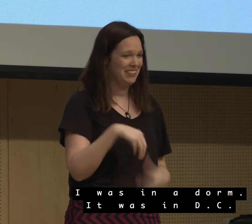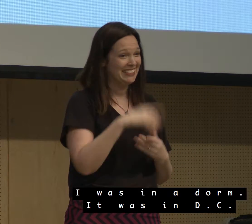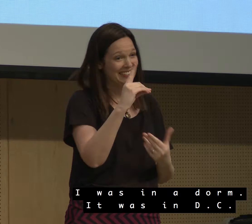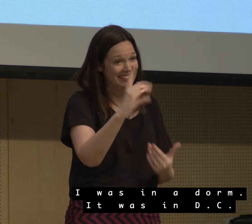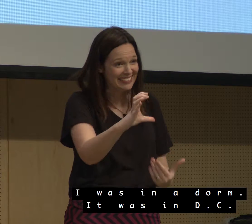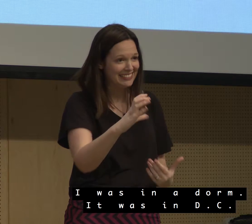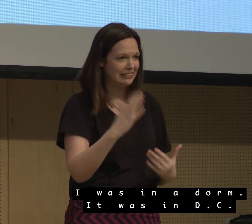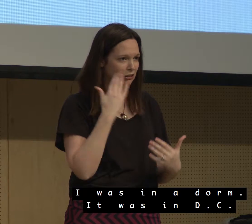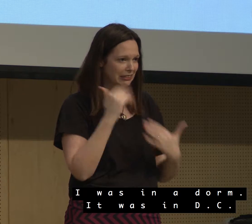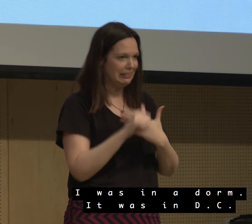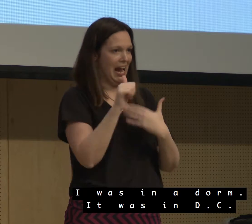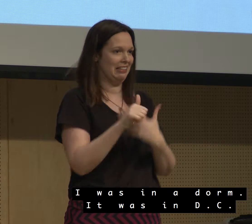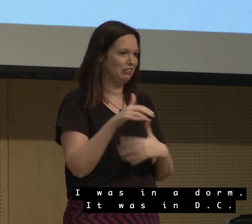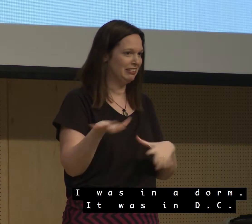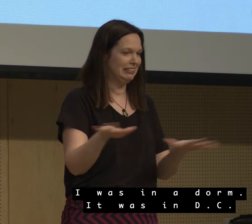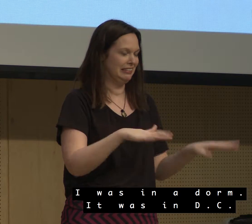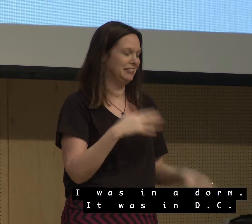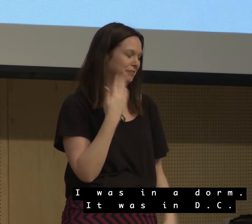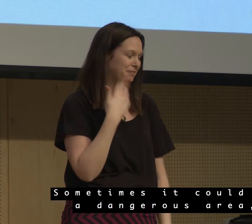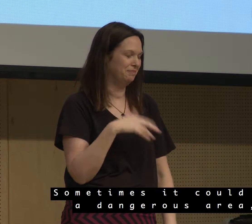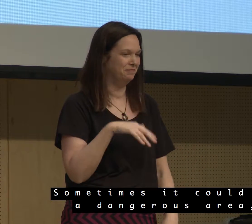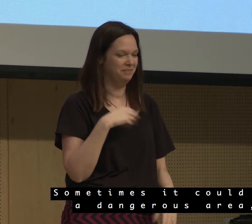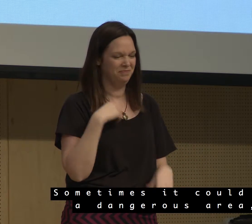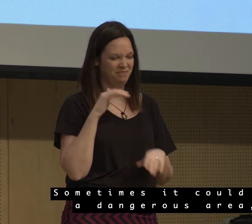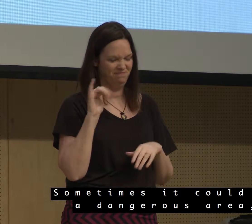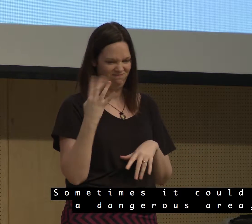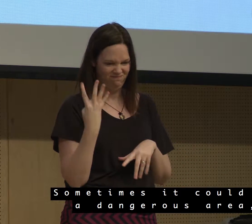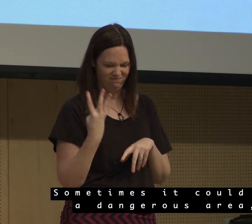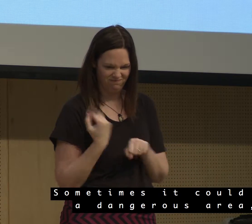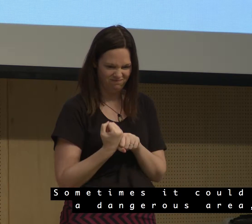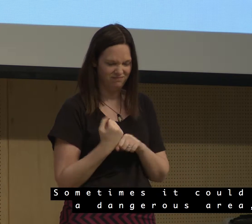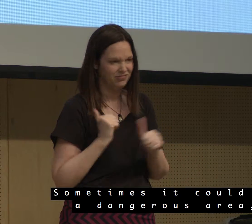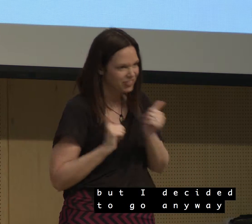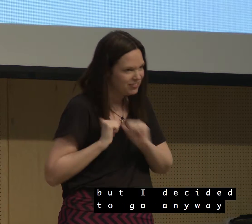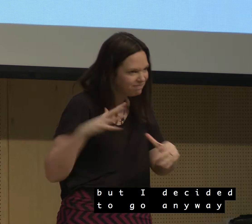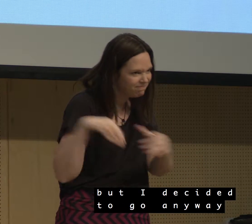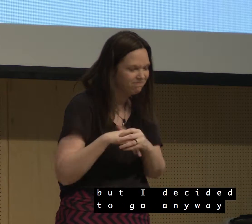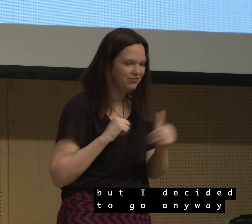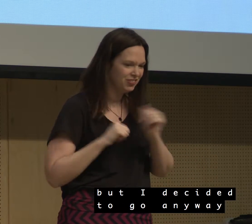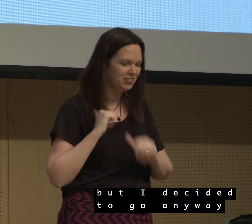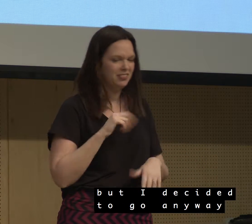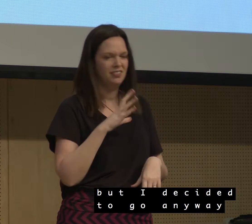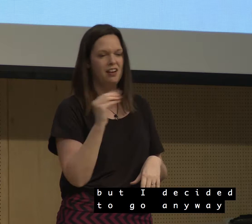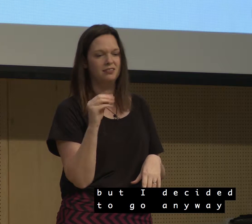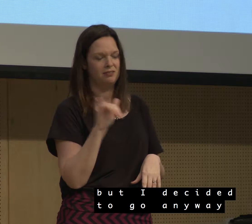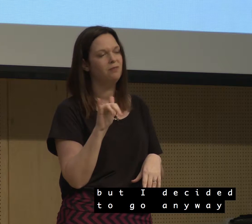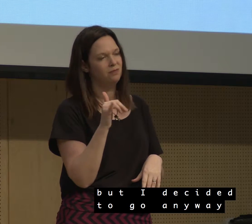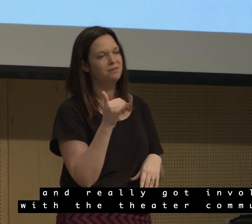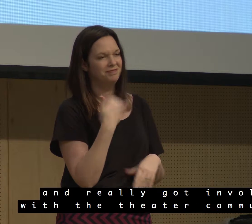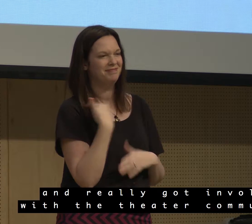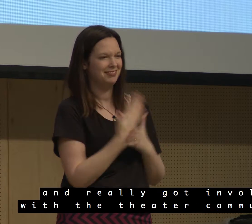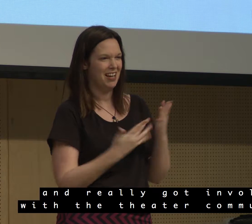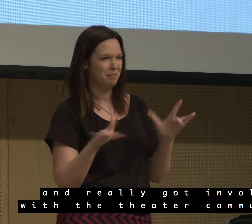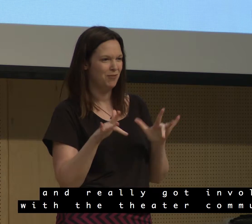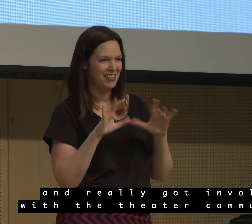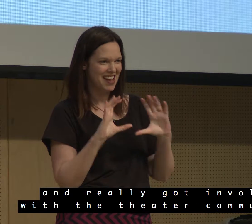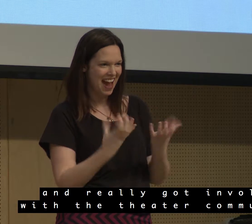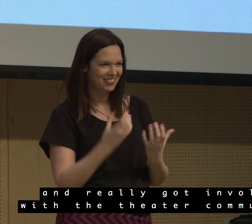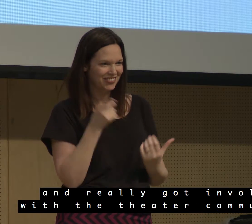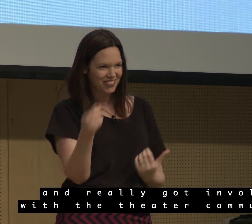dorm, it was in DC. Sometimes it could be a dangerous area, but I decided to go anyway and really got involved with the theater